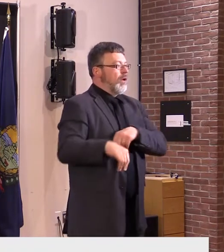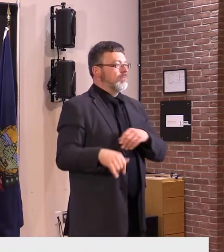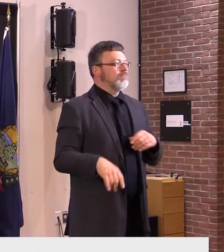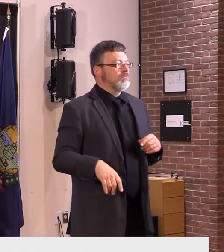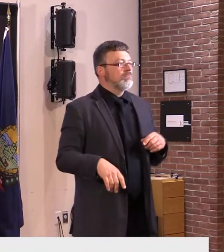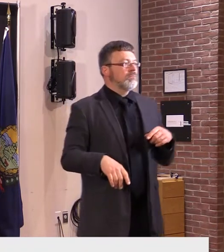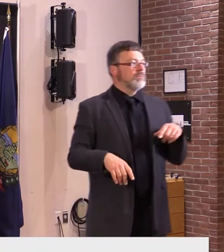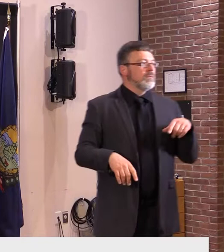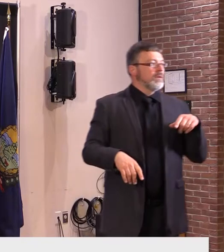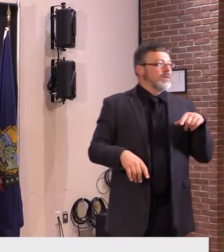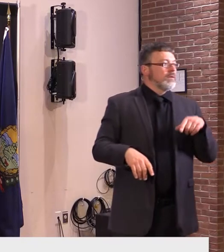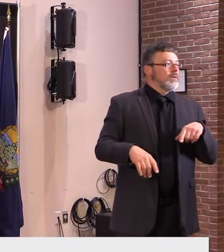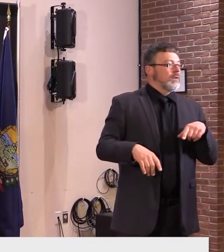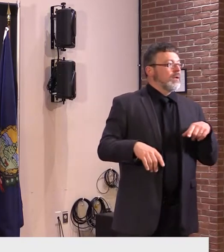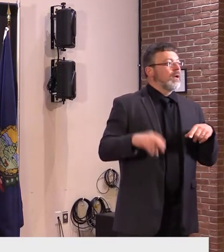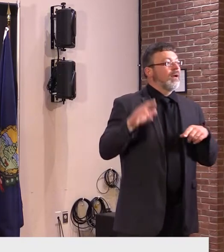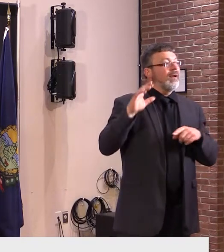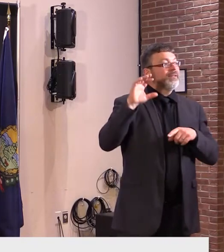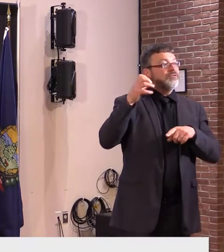preparing for?